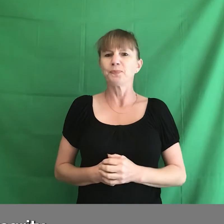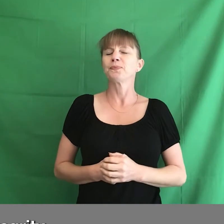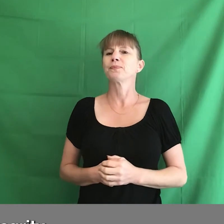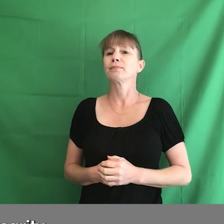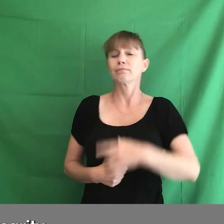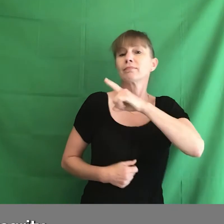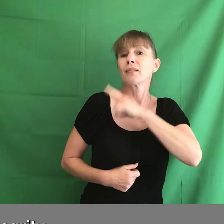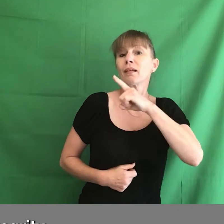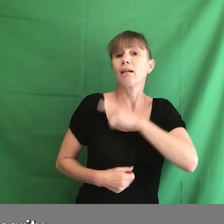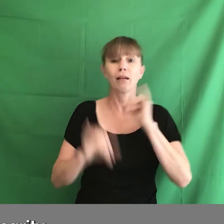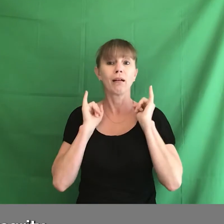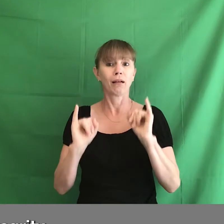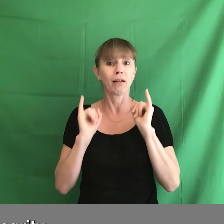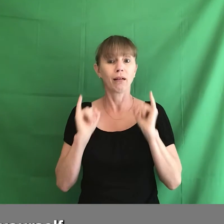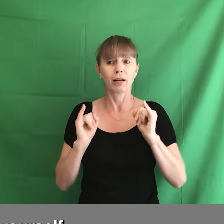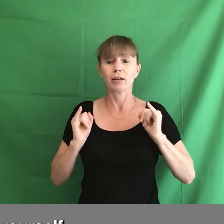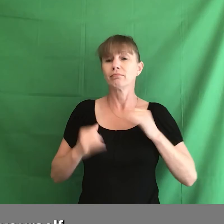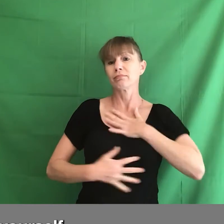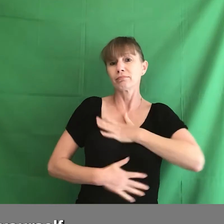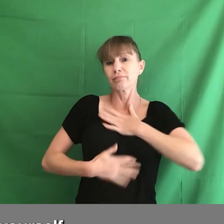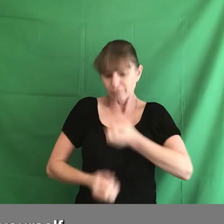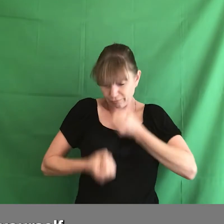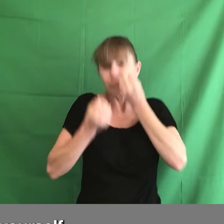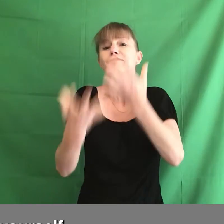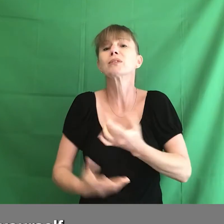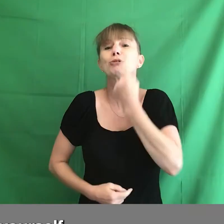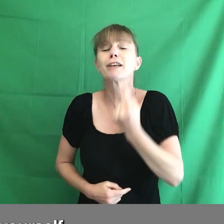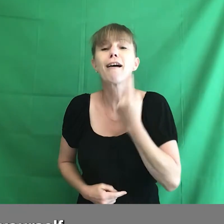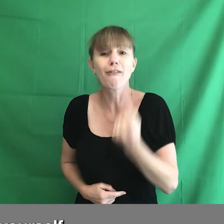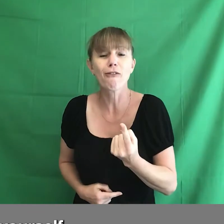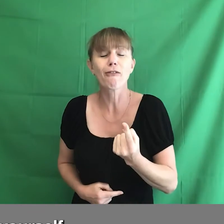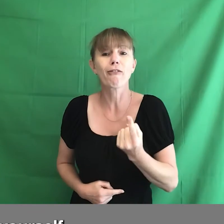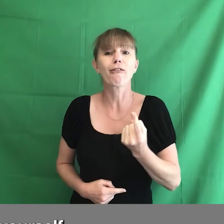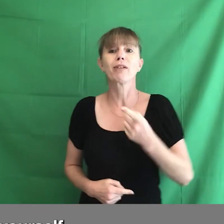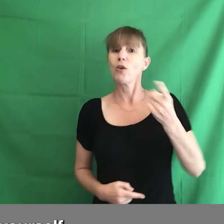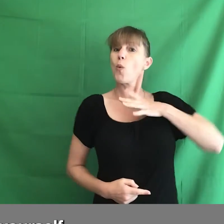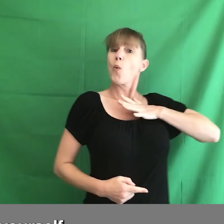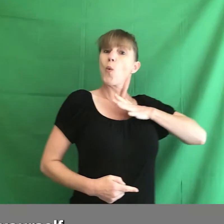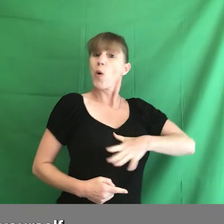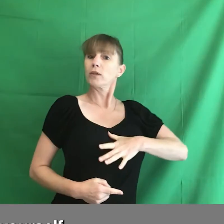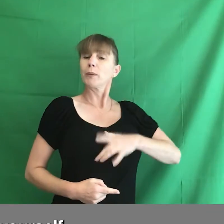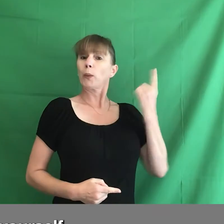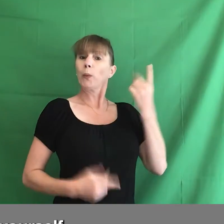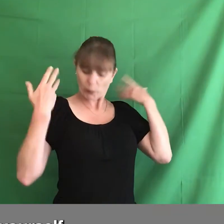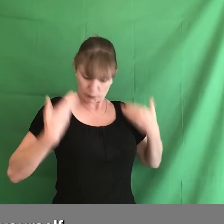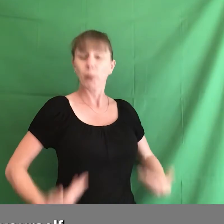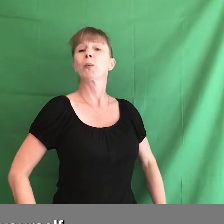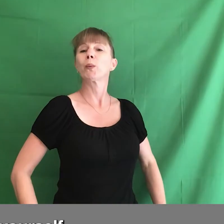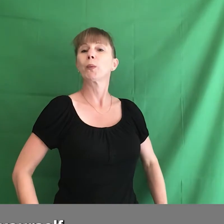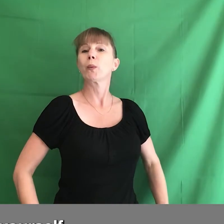integrity. 'Cause what could be wrong with expressing yourself for wanting to be